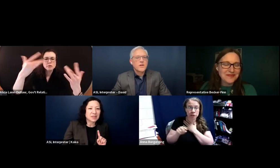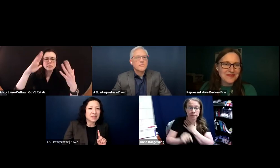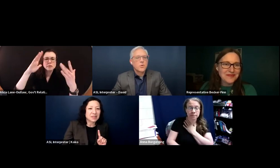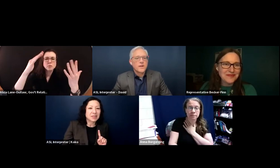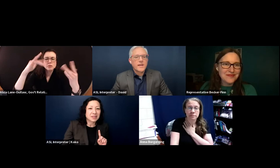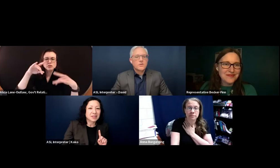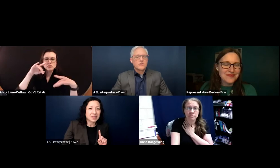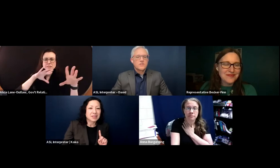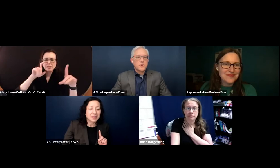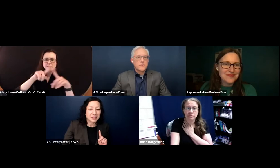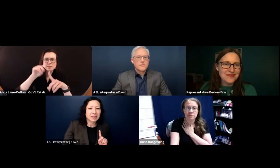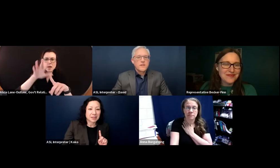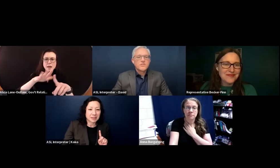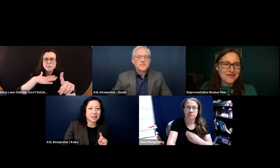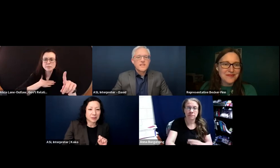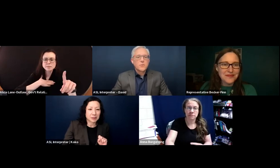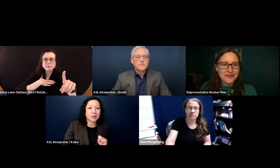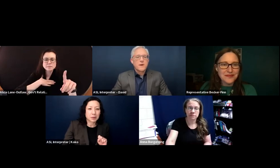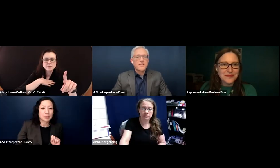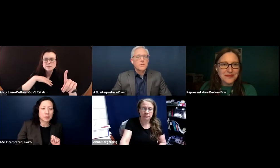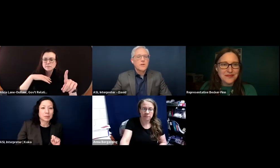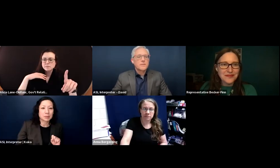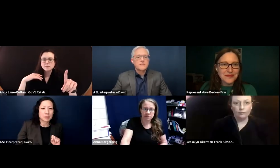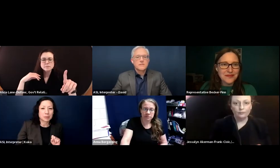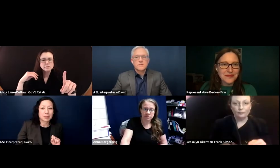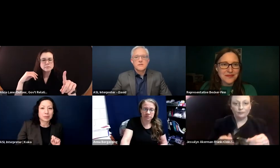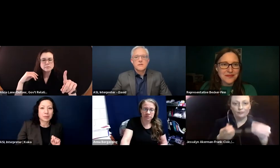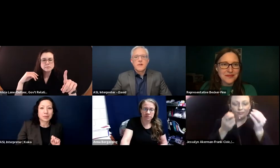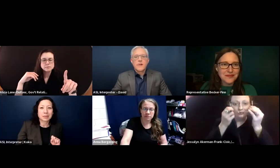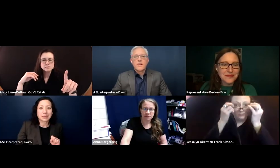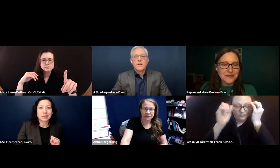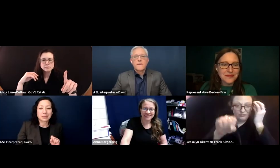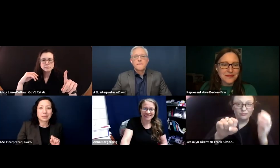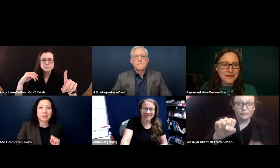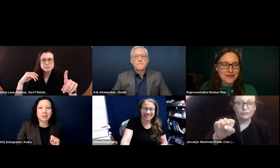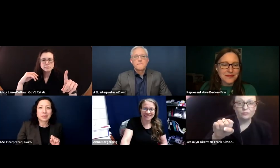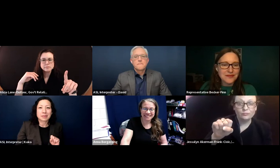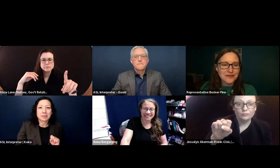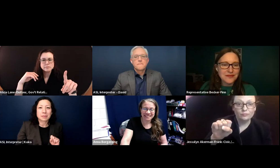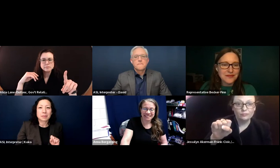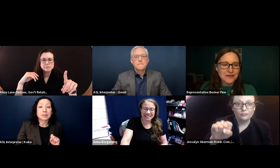Hang on, Gloria, hang on just a moment. Jessalyn, can we spotlight Gloria, please?